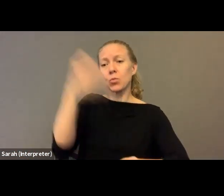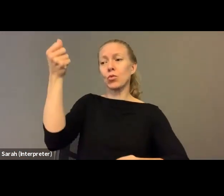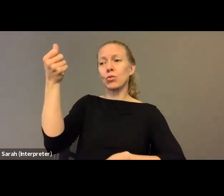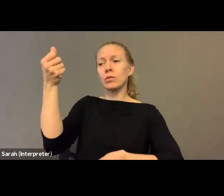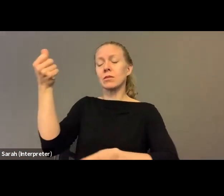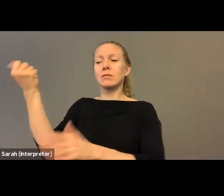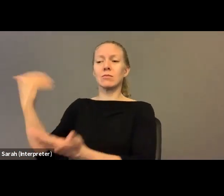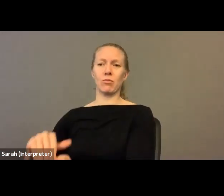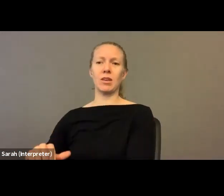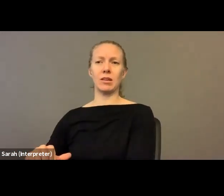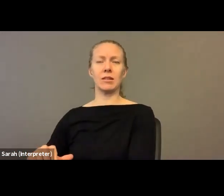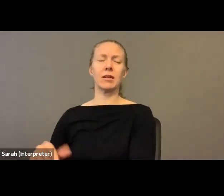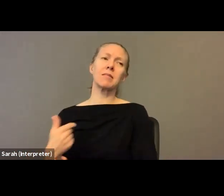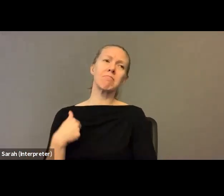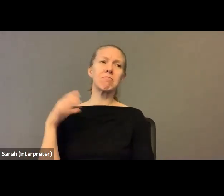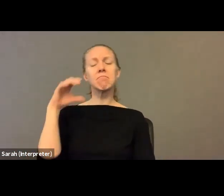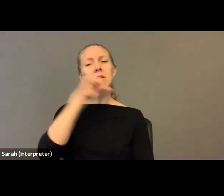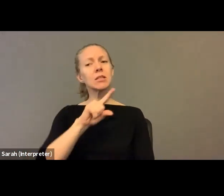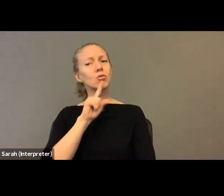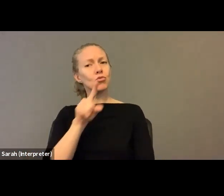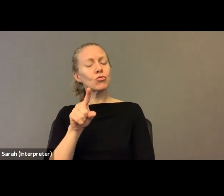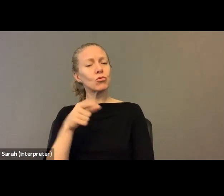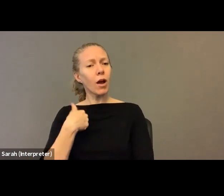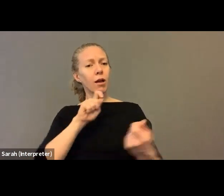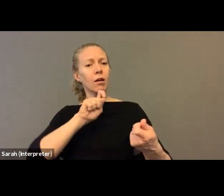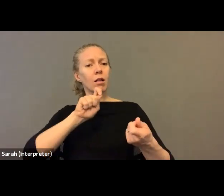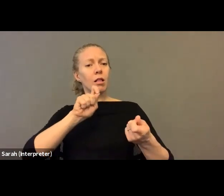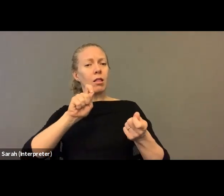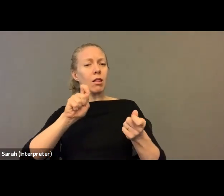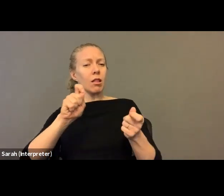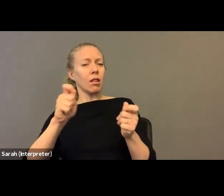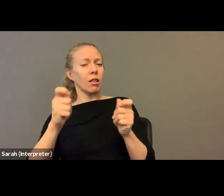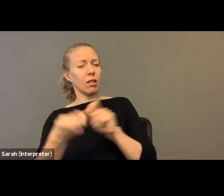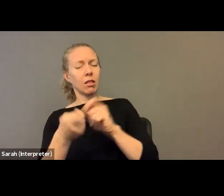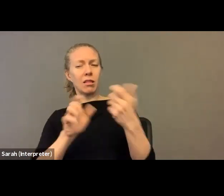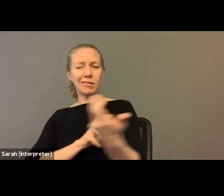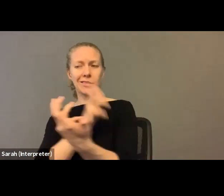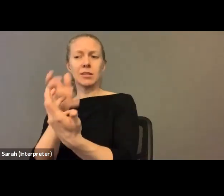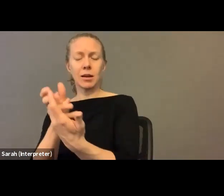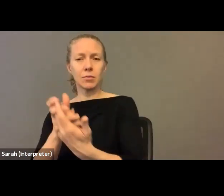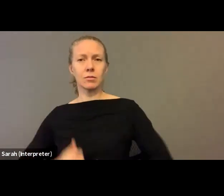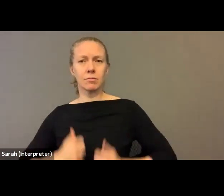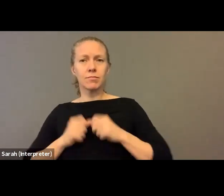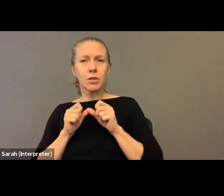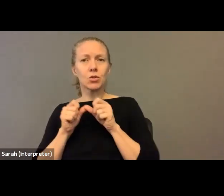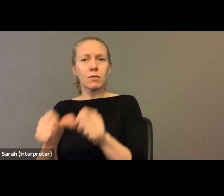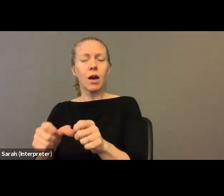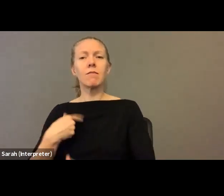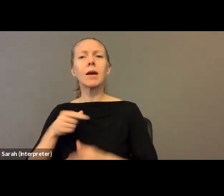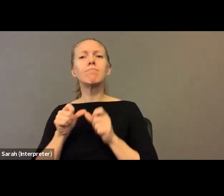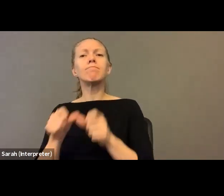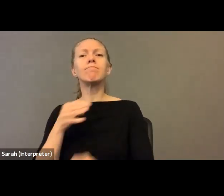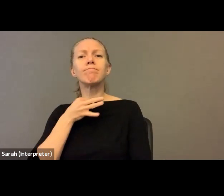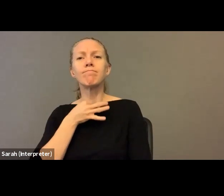True that I adapt, survive. How I keep my curiosity on the way to Heartwood. Think of her beaten